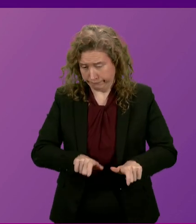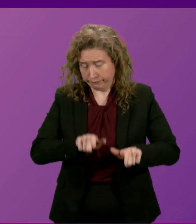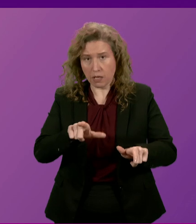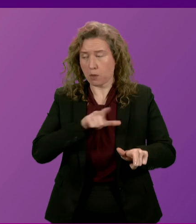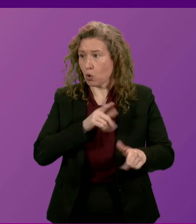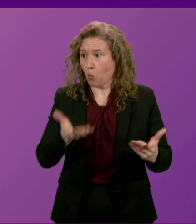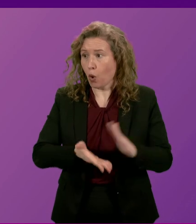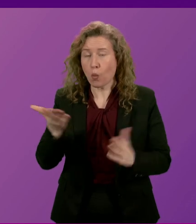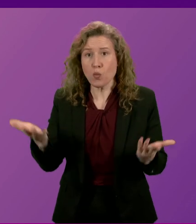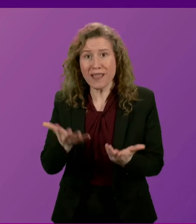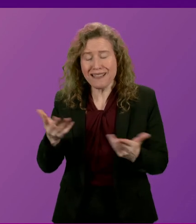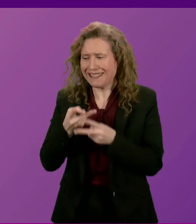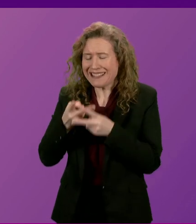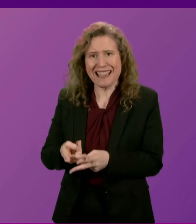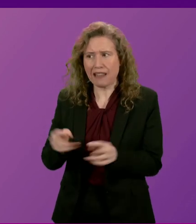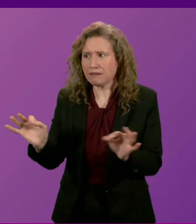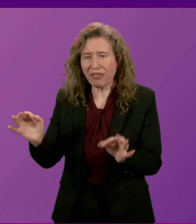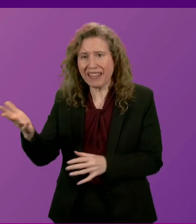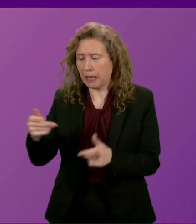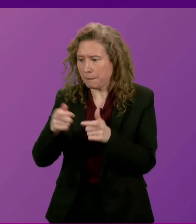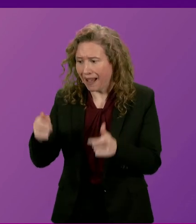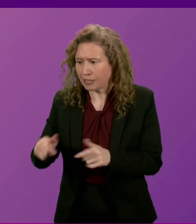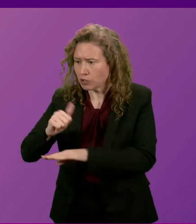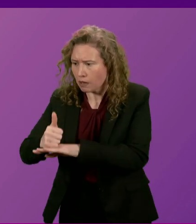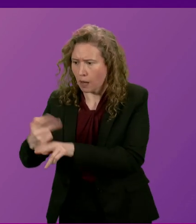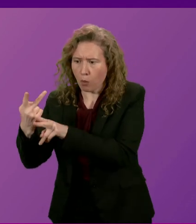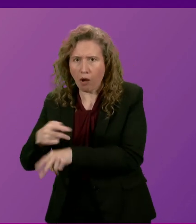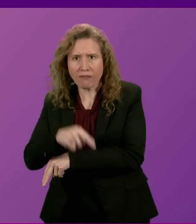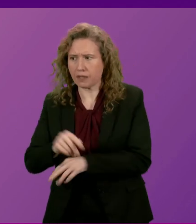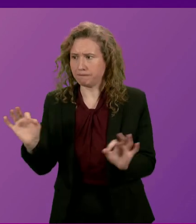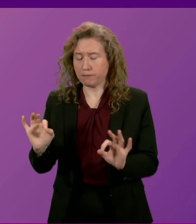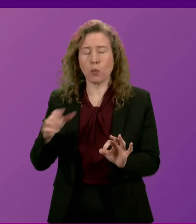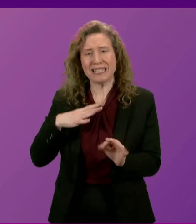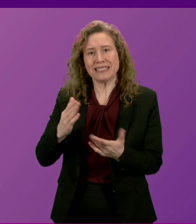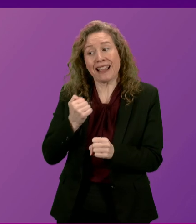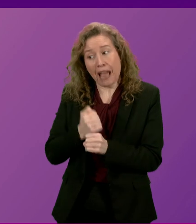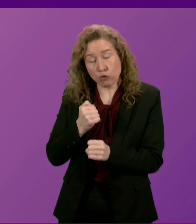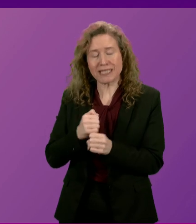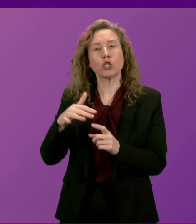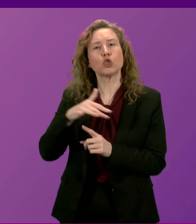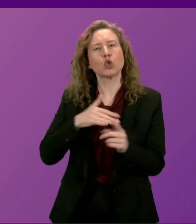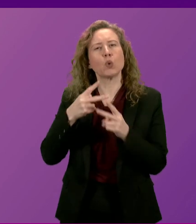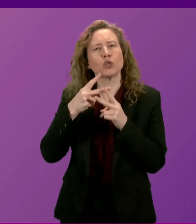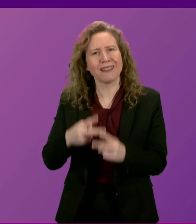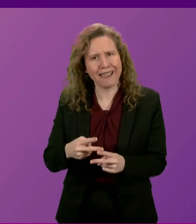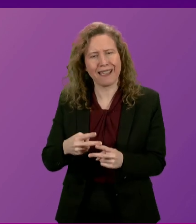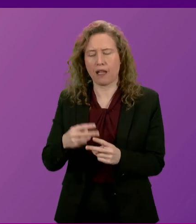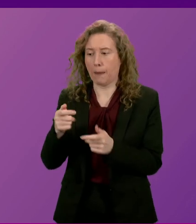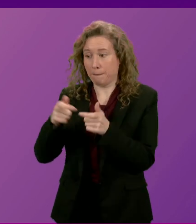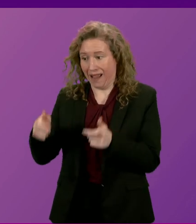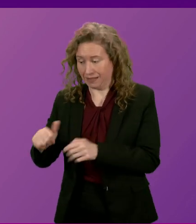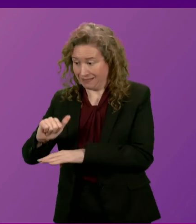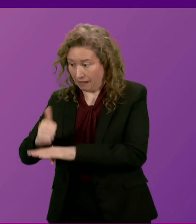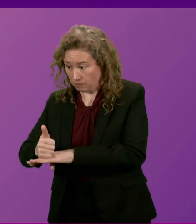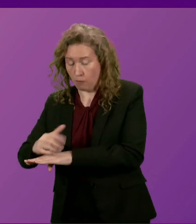a lack of a care package. So can the First Minister guarantee that social care packages will be in place for all those people